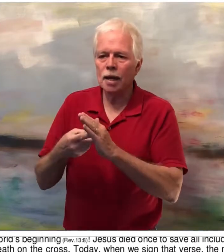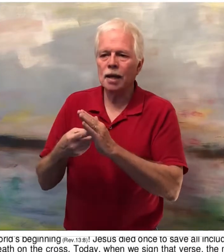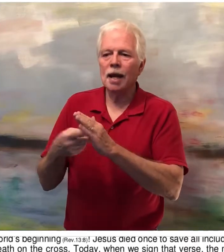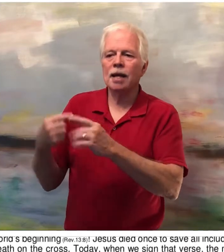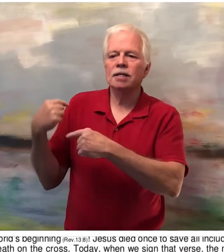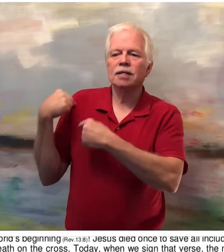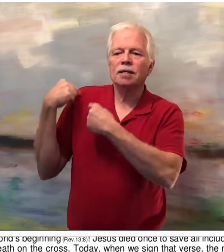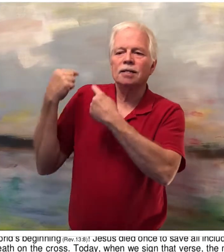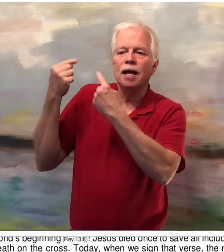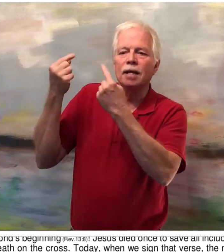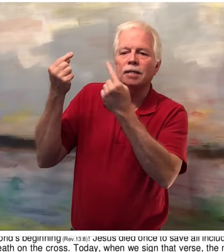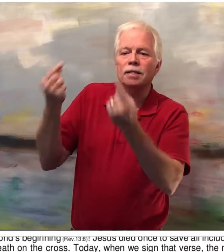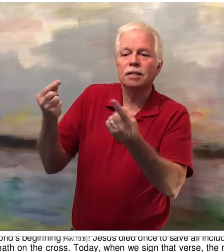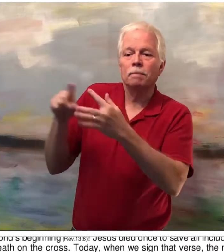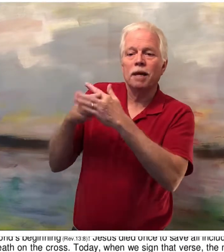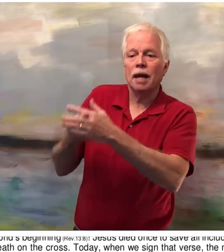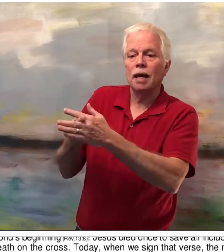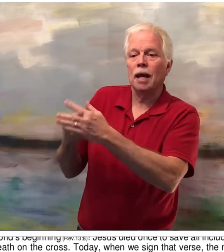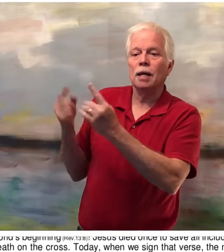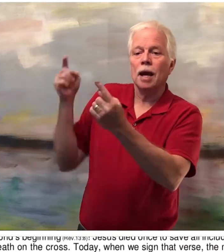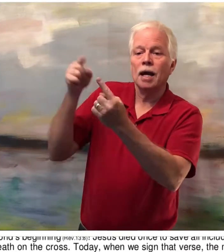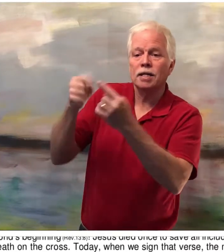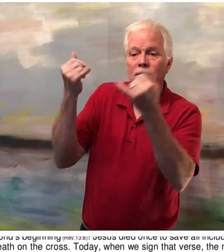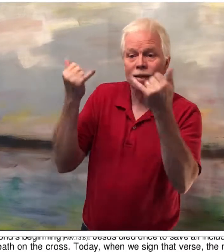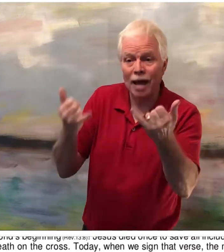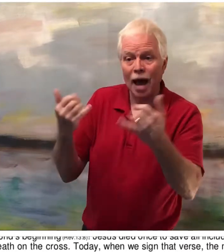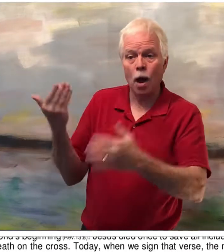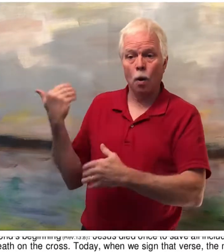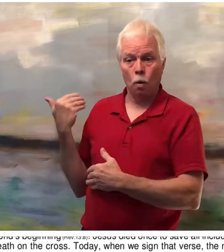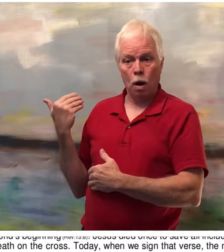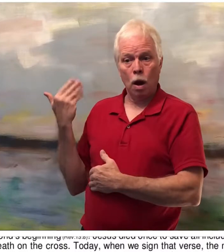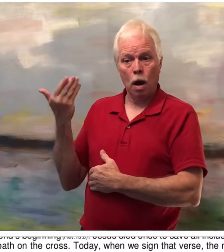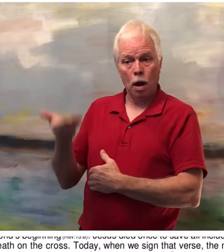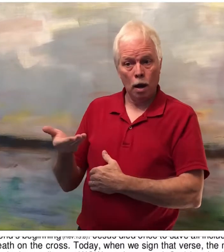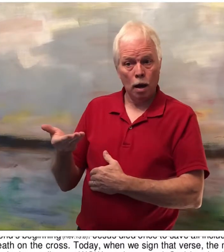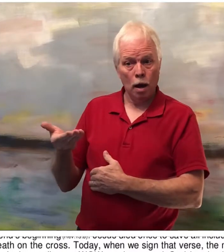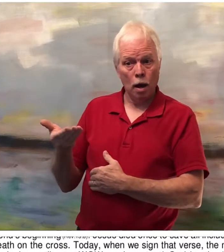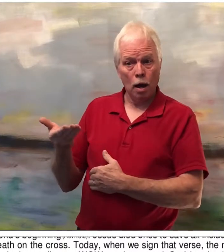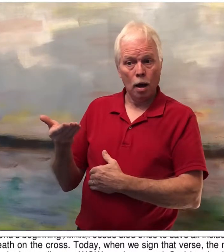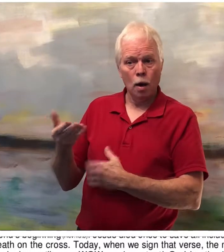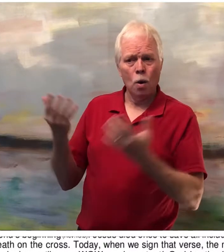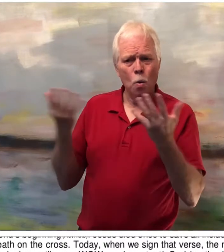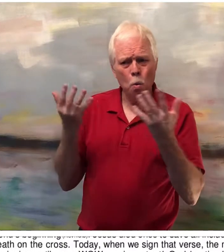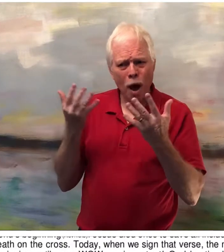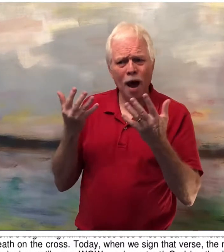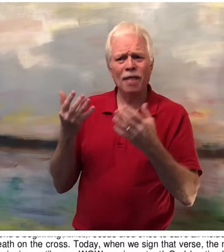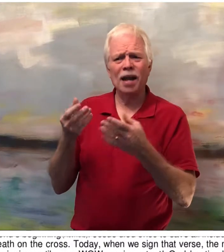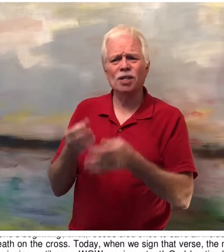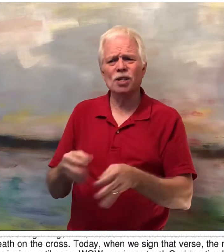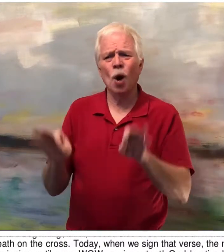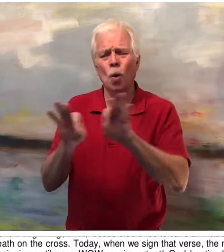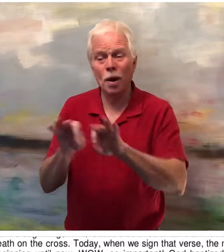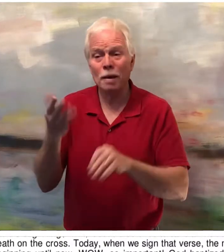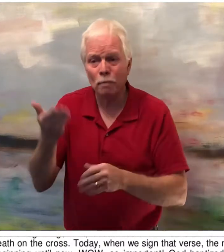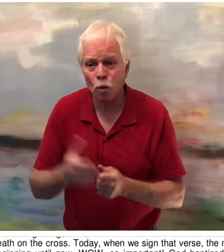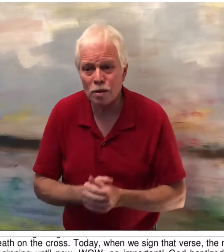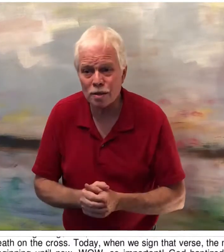is since the beginning until now. Wow, that is so important.